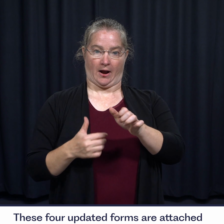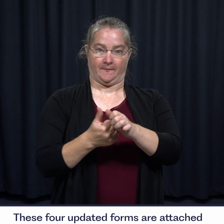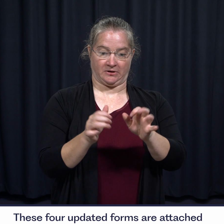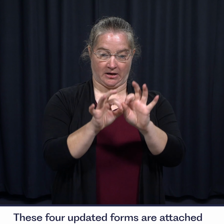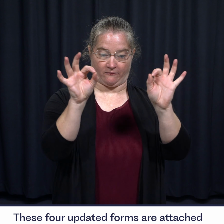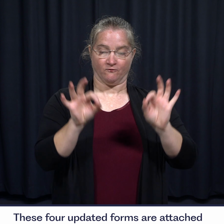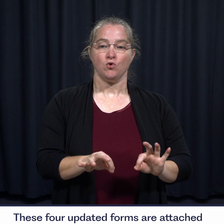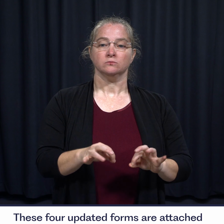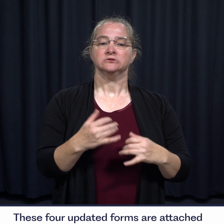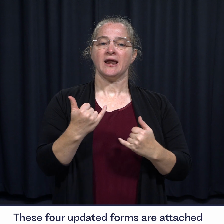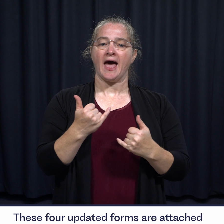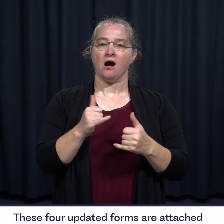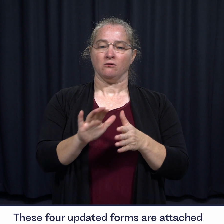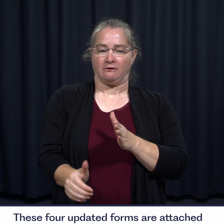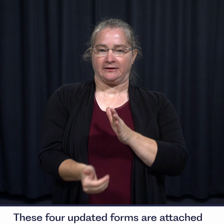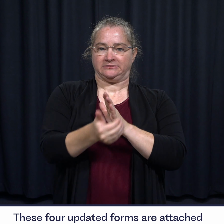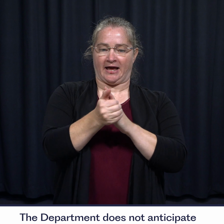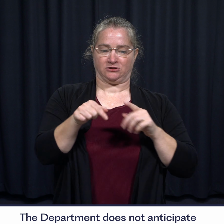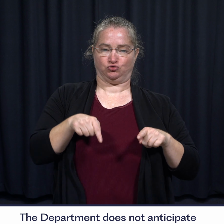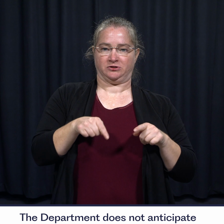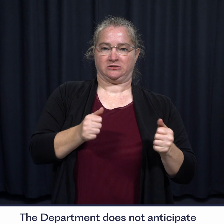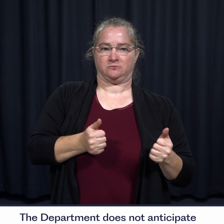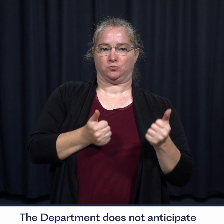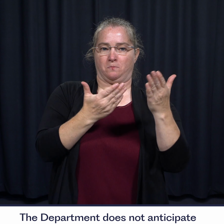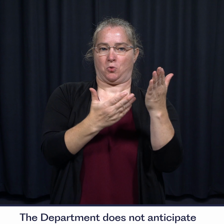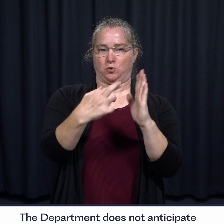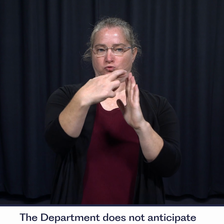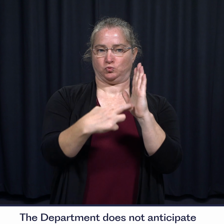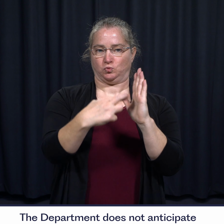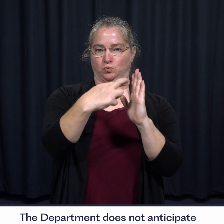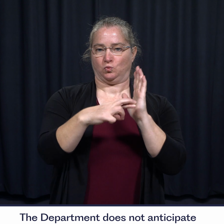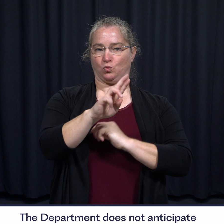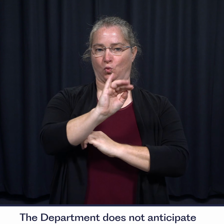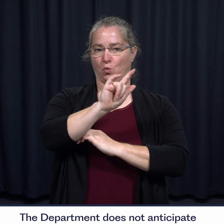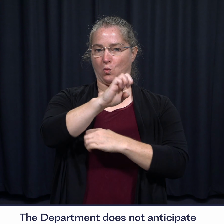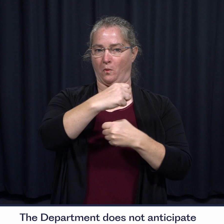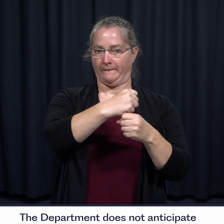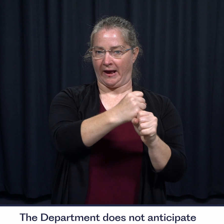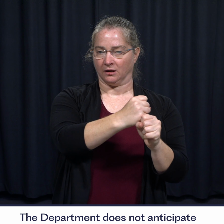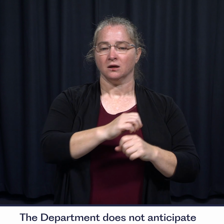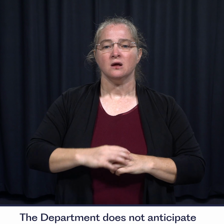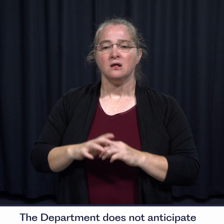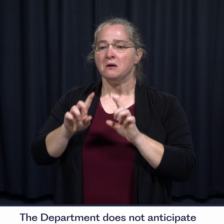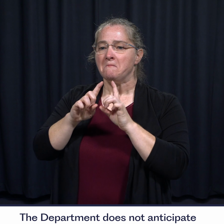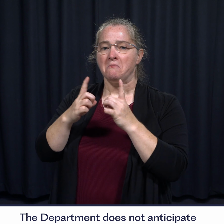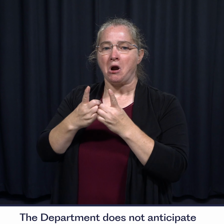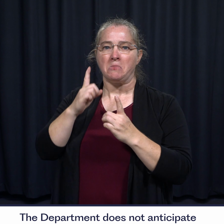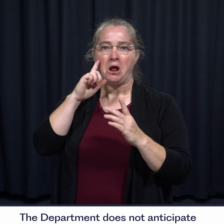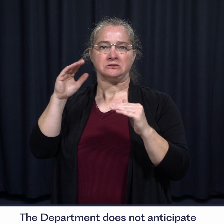this proposed rulemaking. The Department does not anticipate any other changes to the